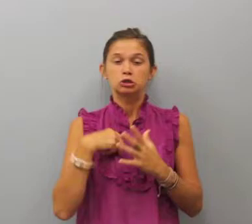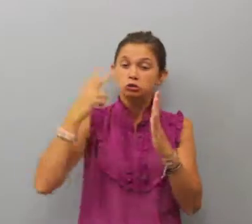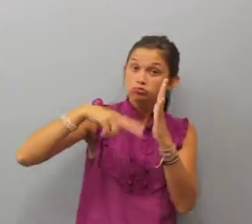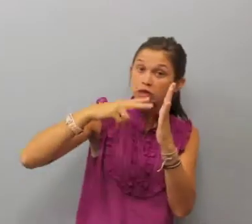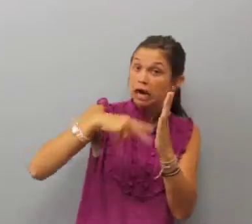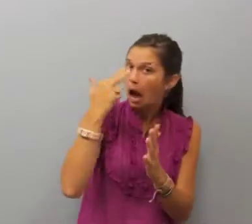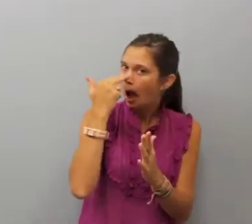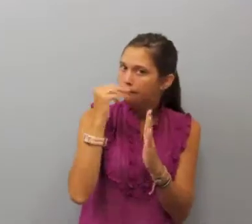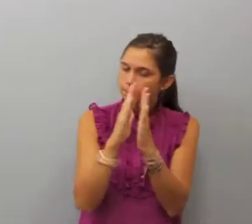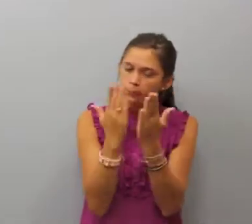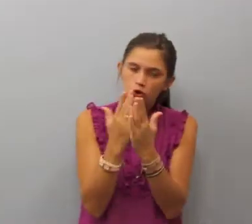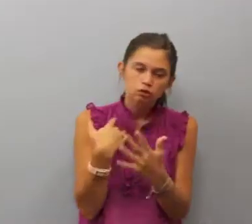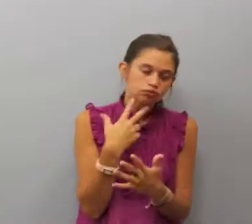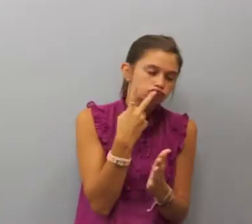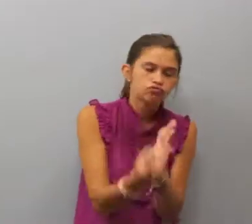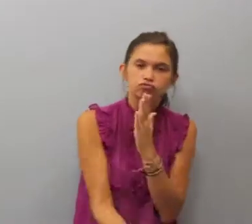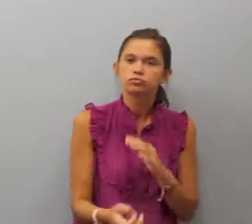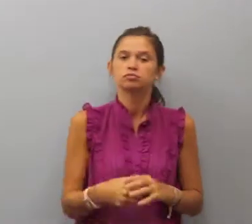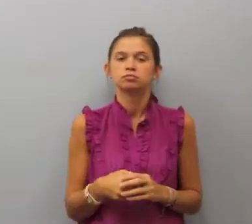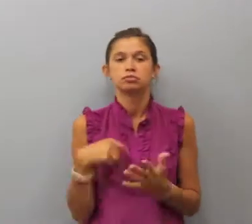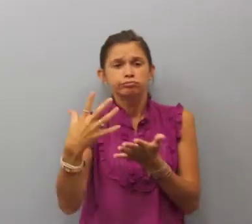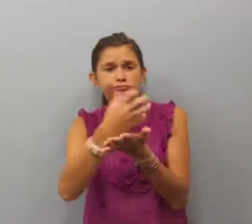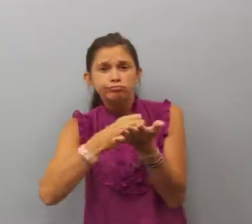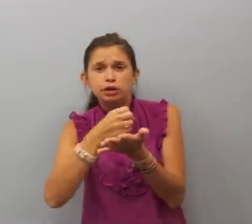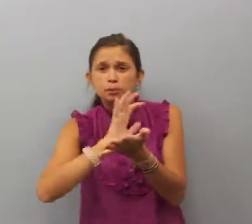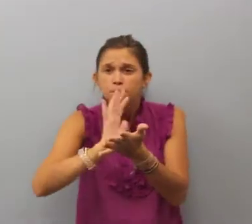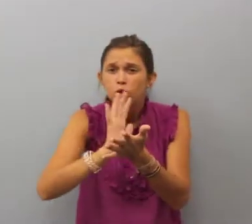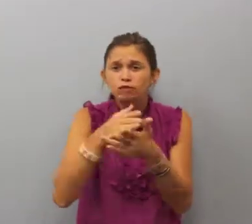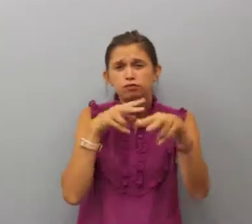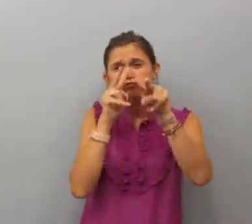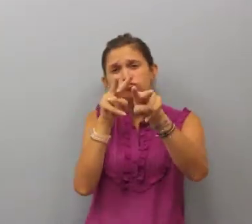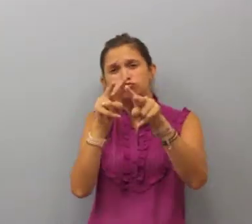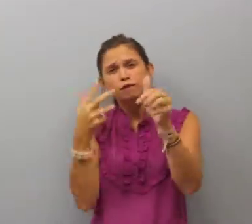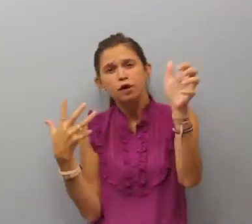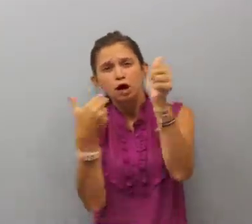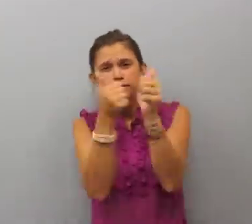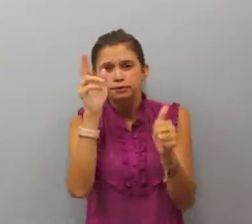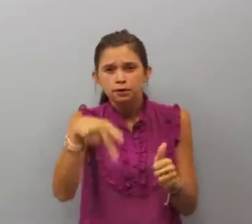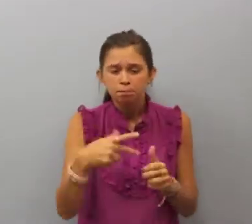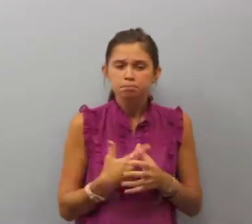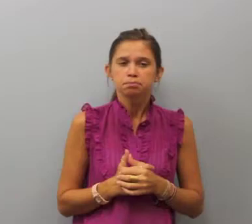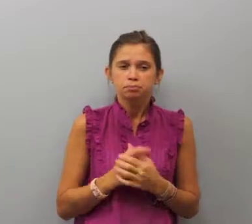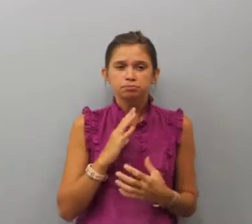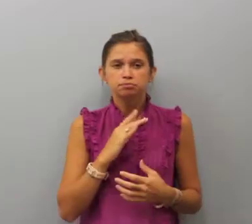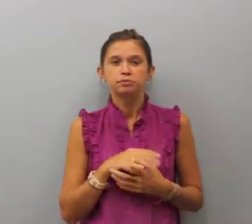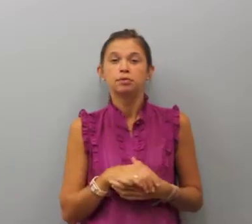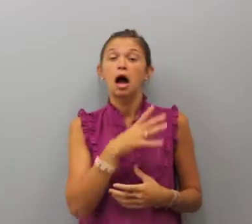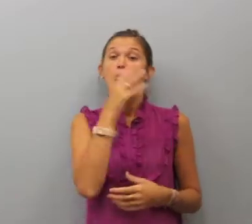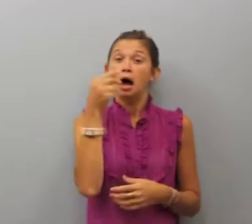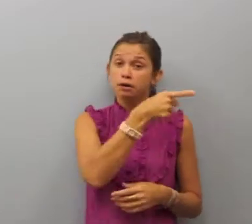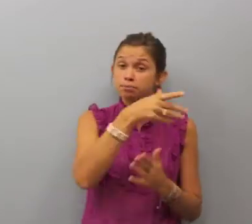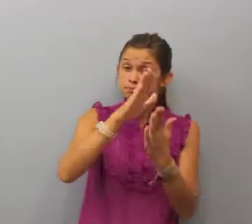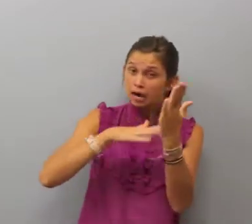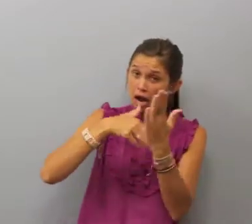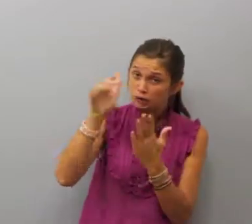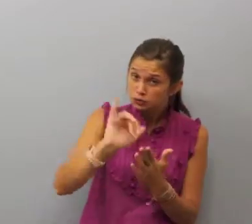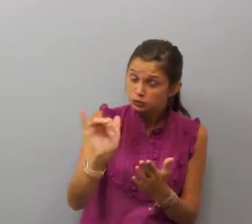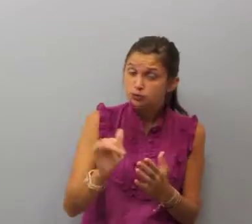draw. Art is his passion. He loves to read comic books. He collects movies. And